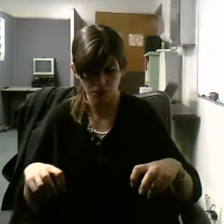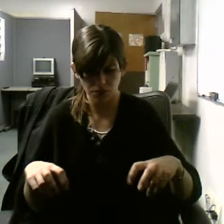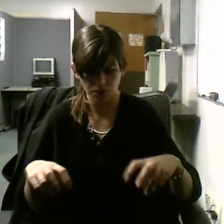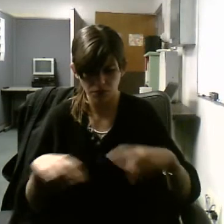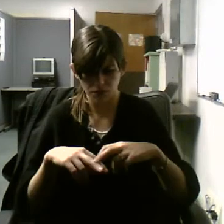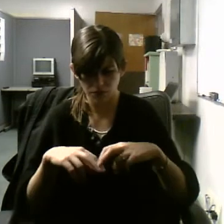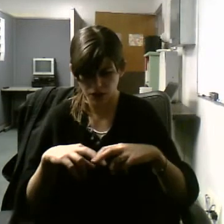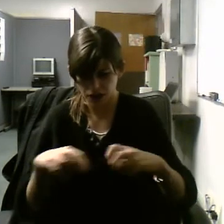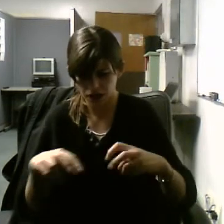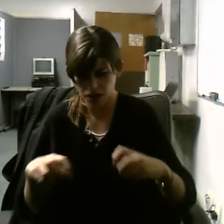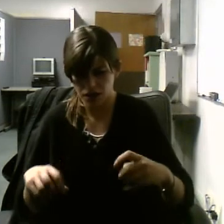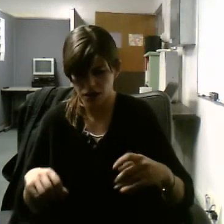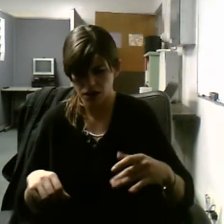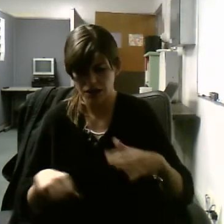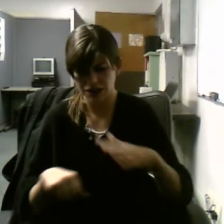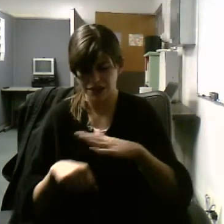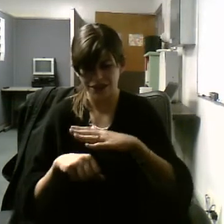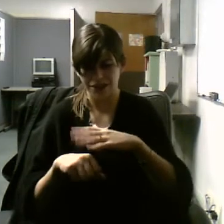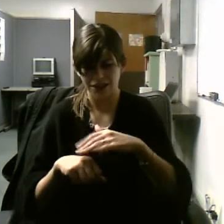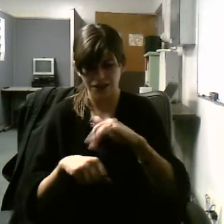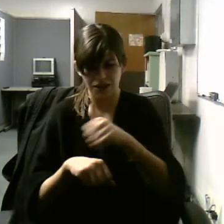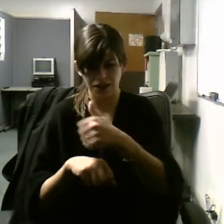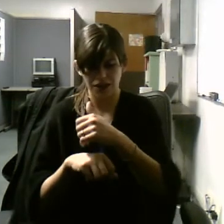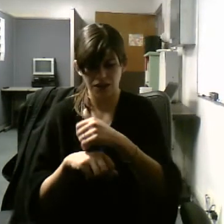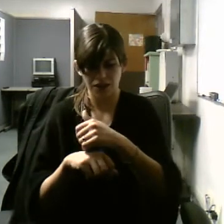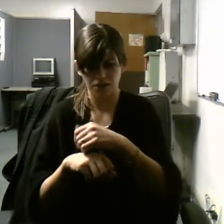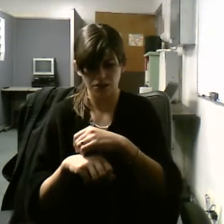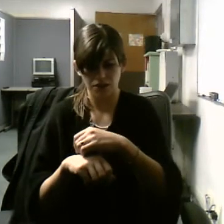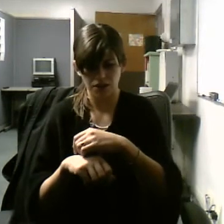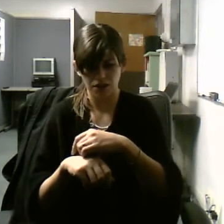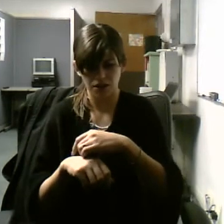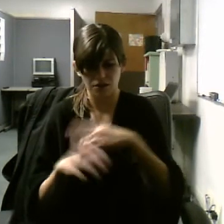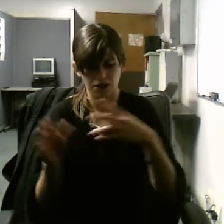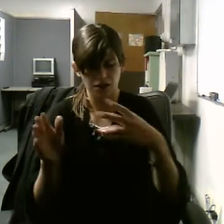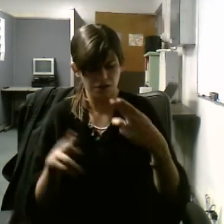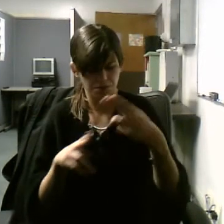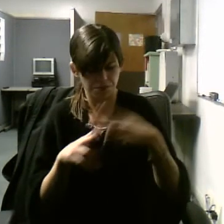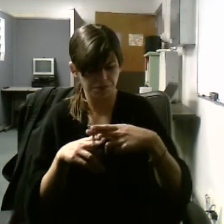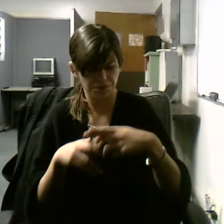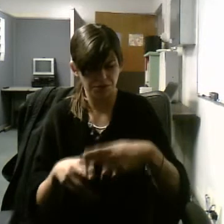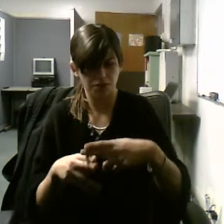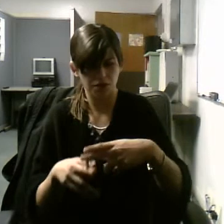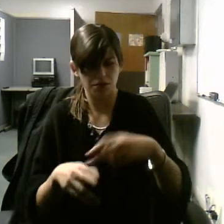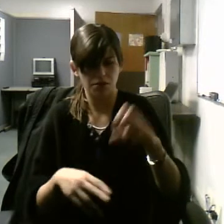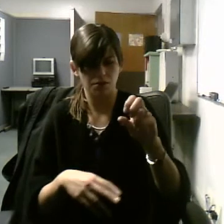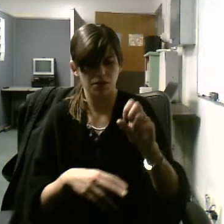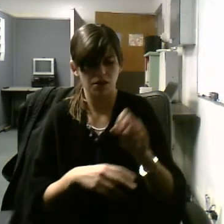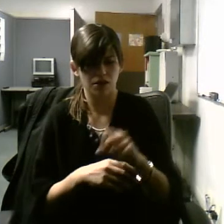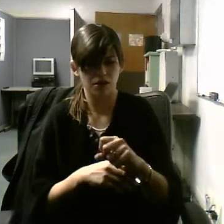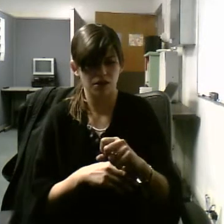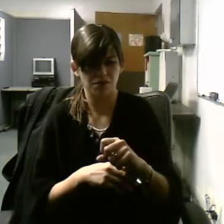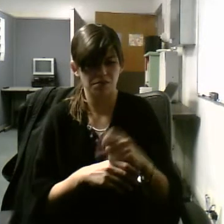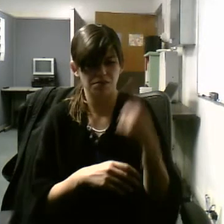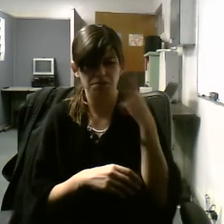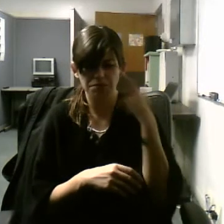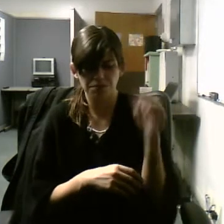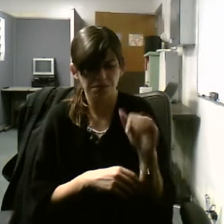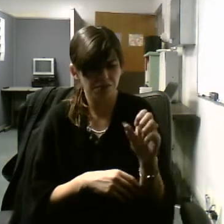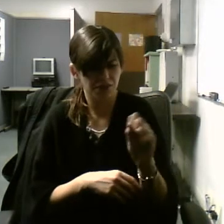of Earth, including seismic waves and what comes up from volcanoes. Scientists believe that the mantles composed were